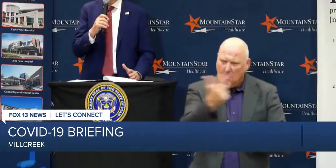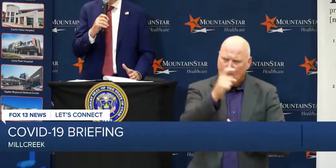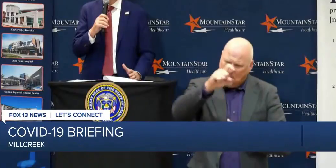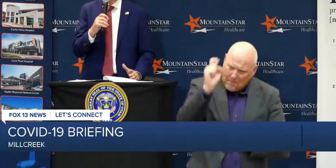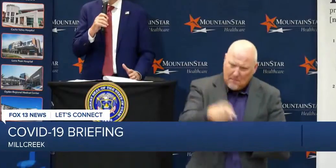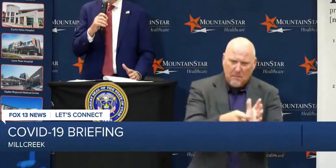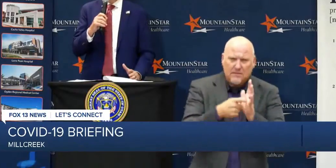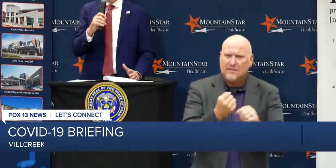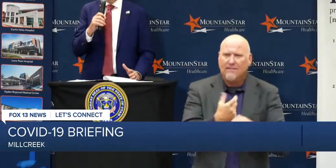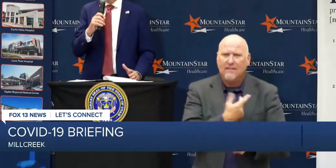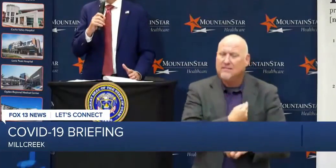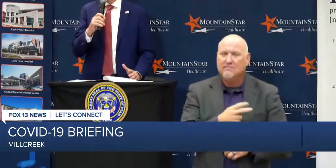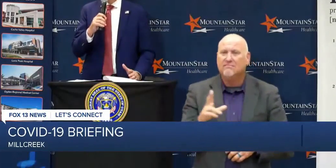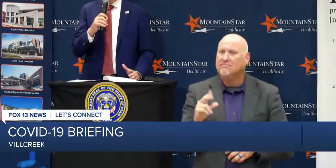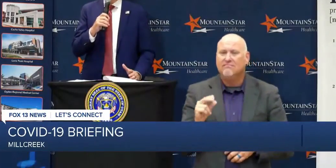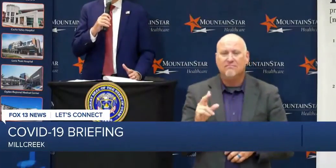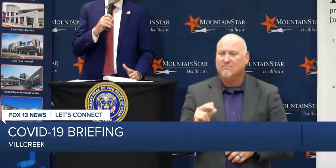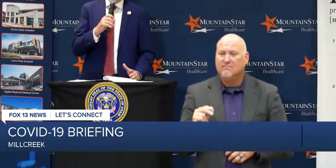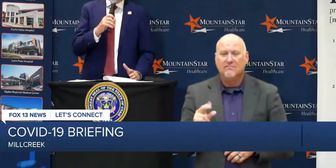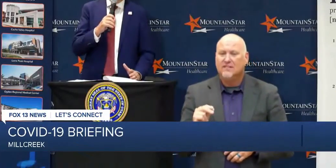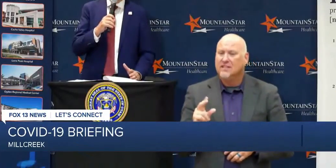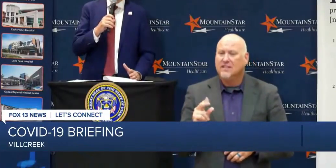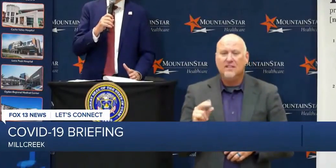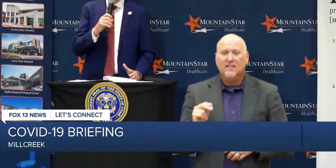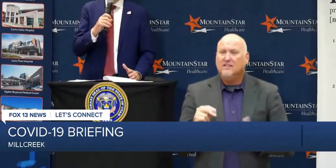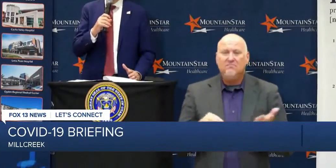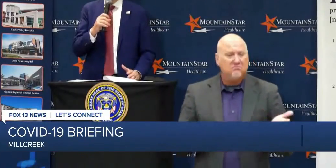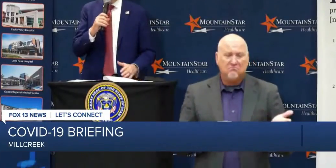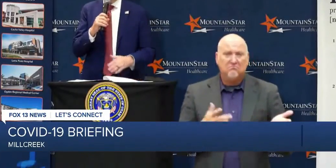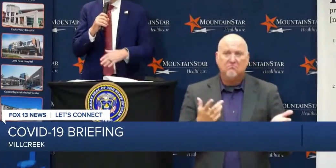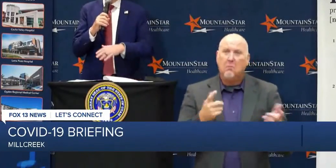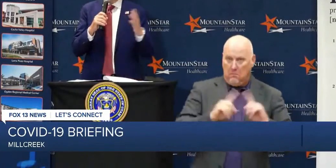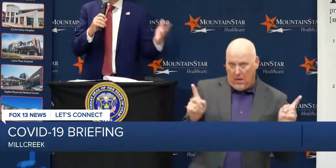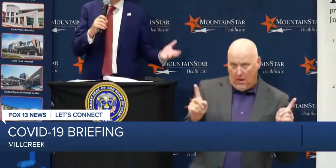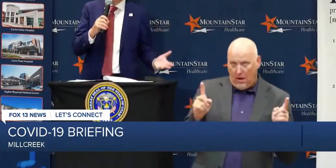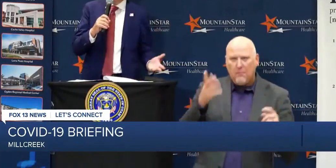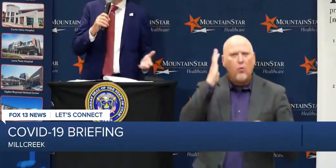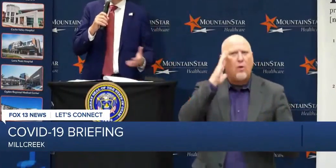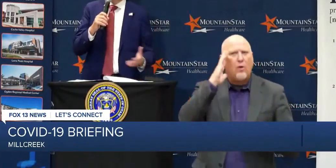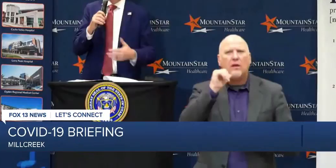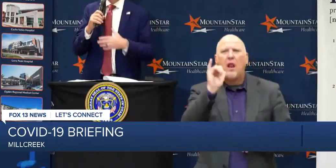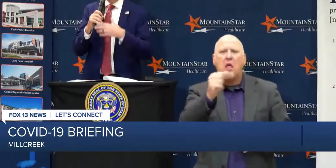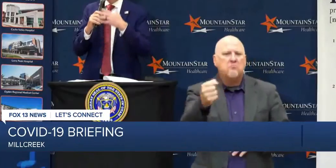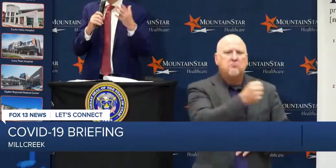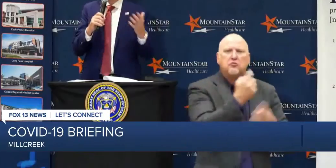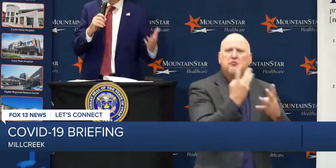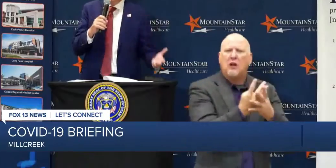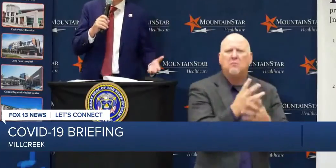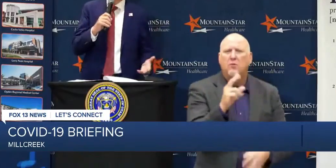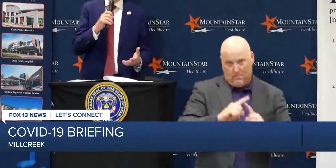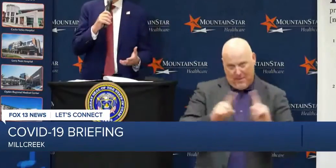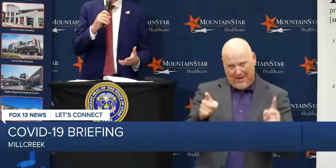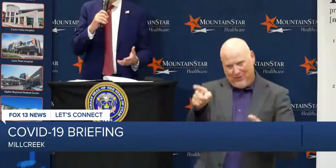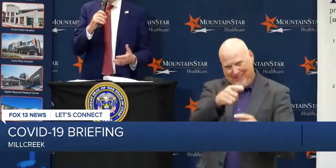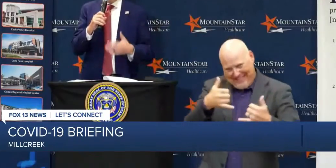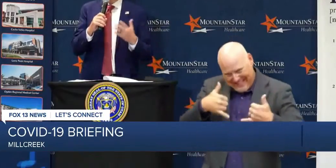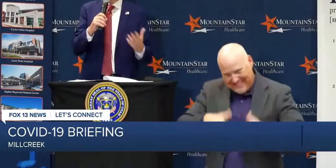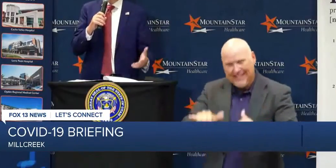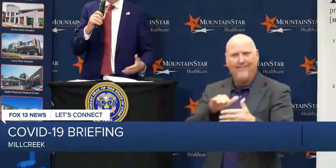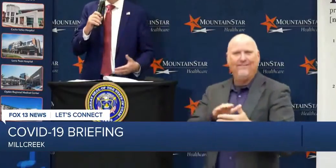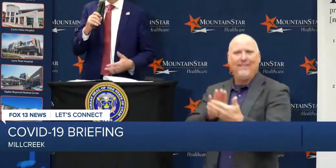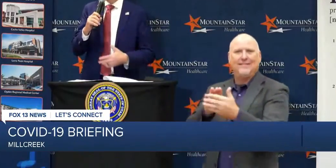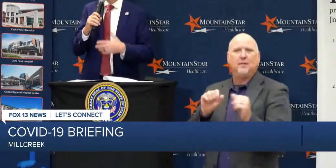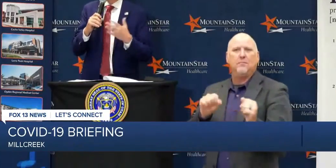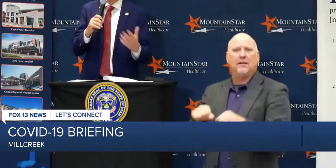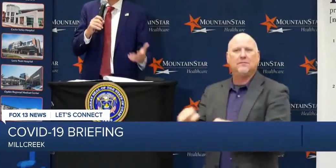require vaccines. Whether that is, those are group gatherings, other events,